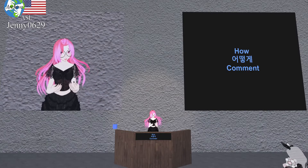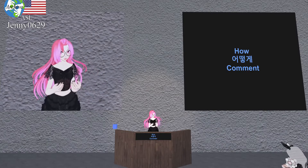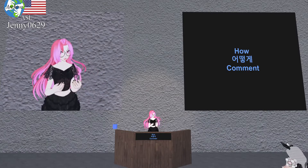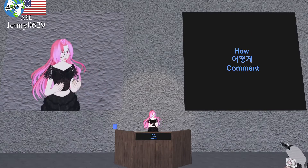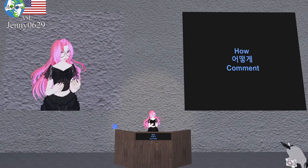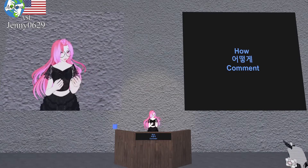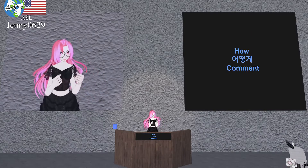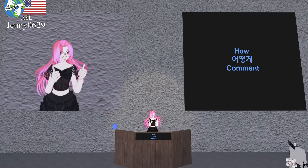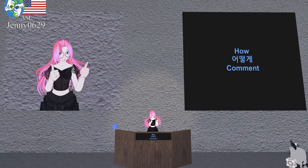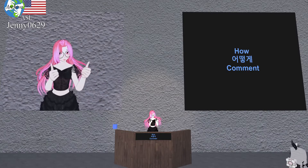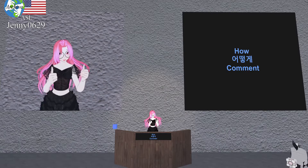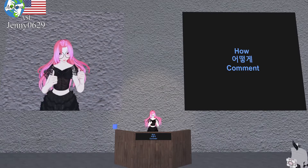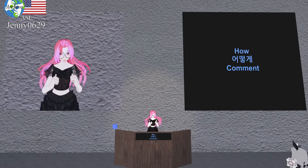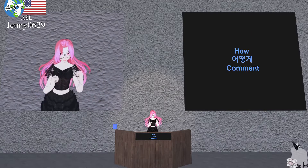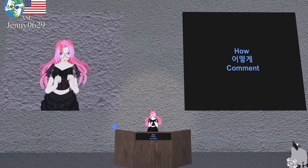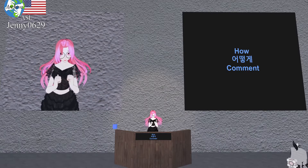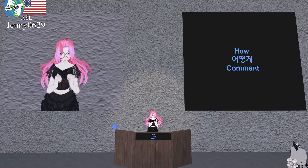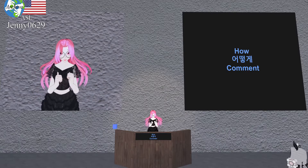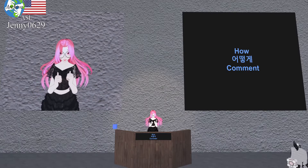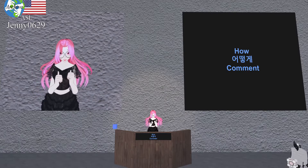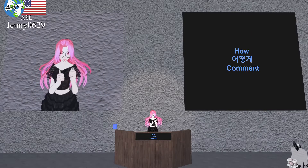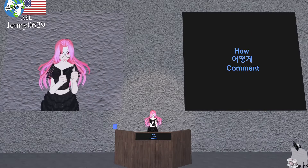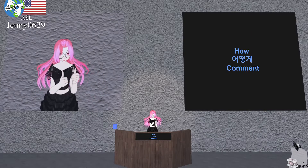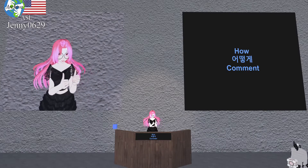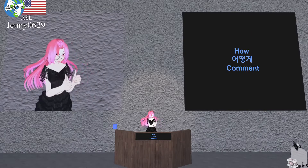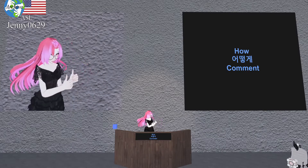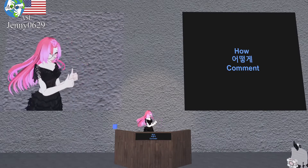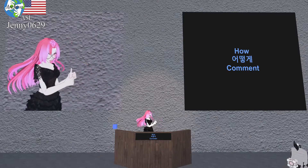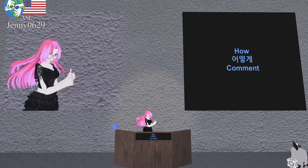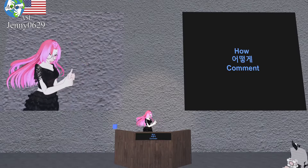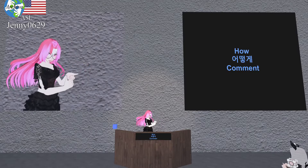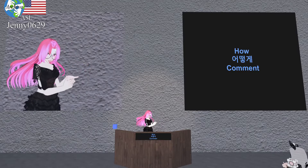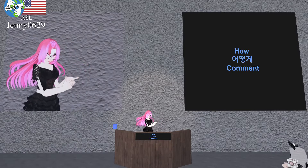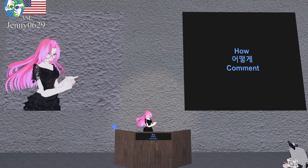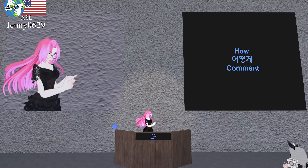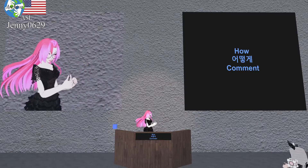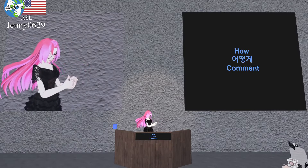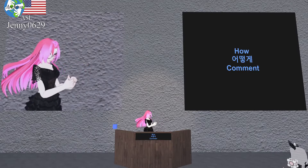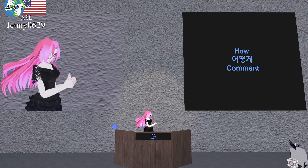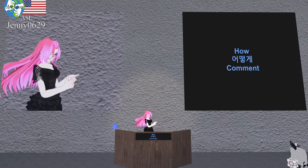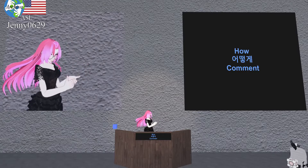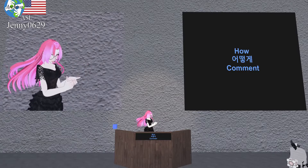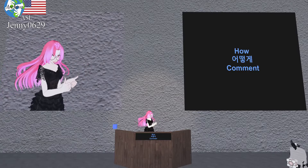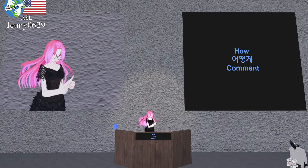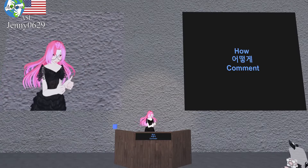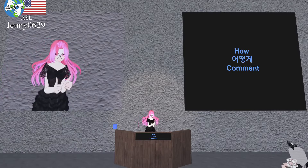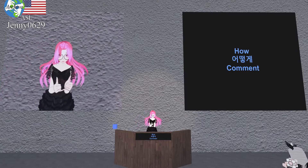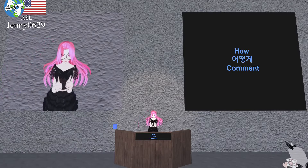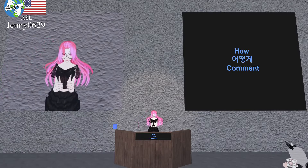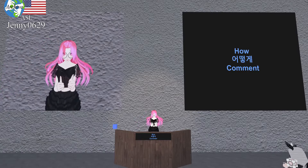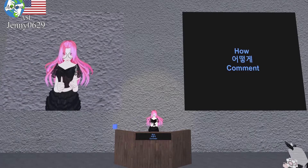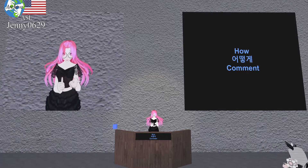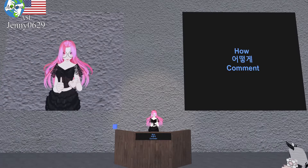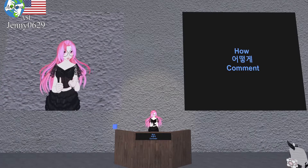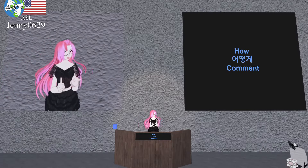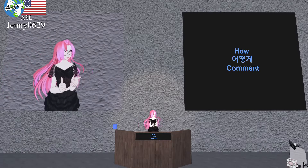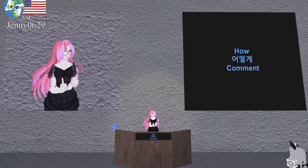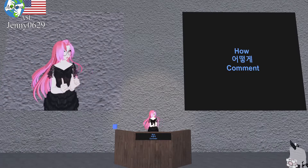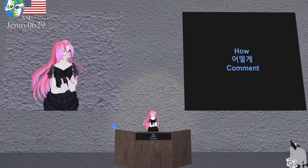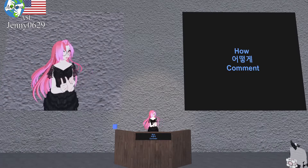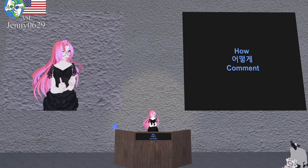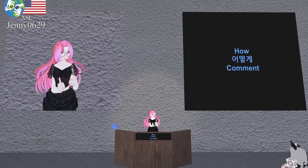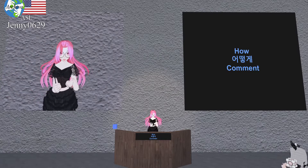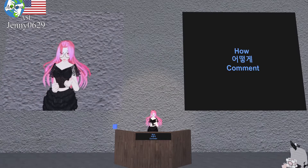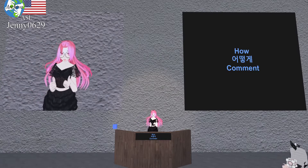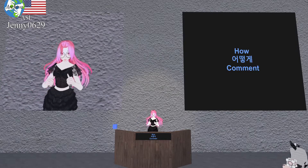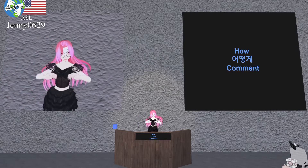How. Another way is with thumbs, like this, except only one of the moves. How. How.